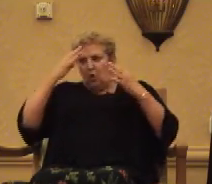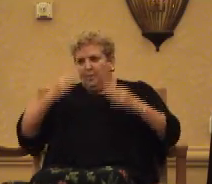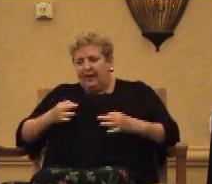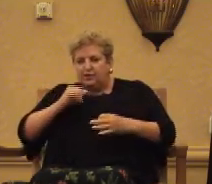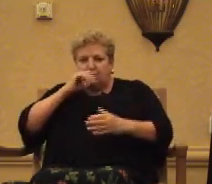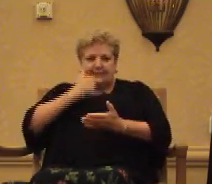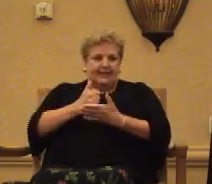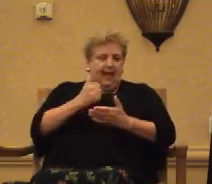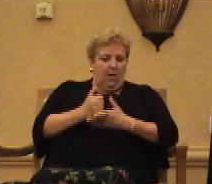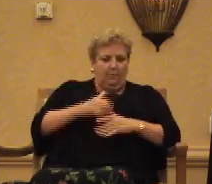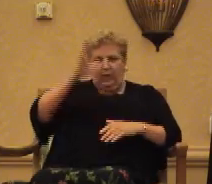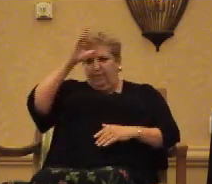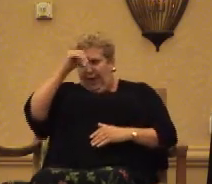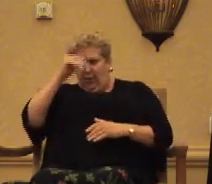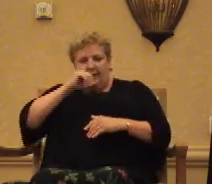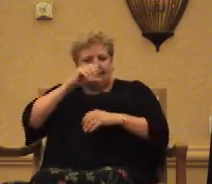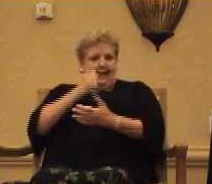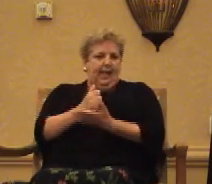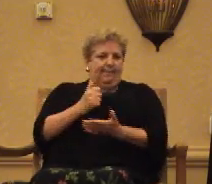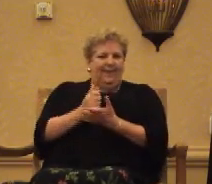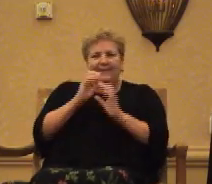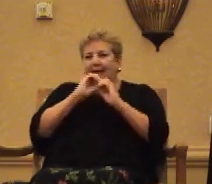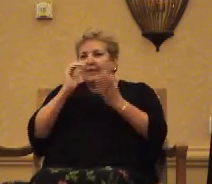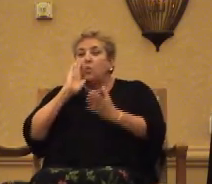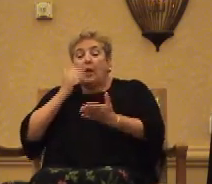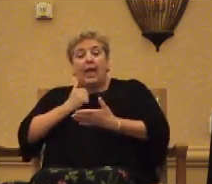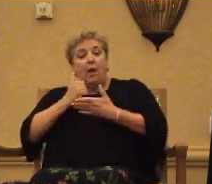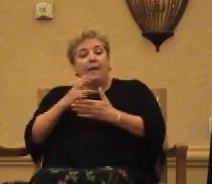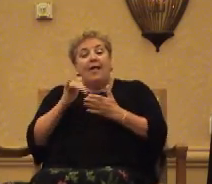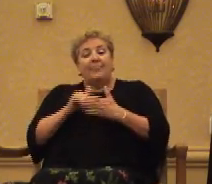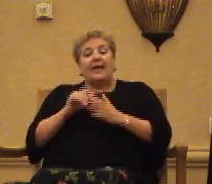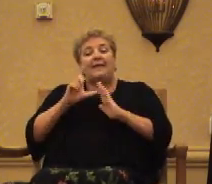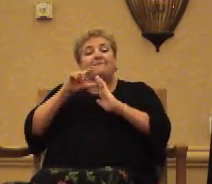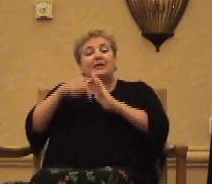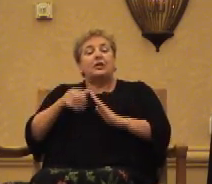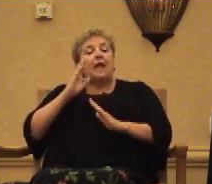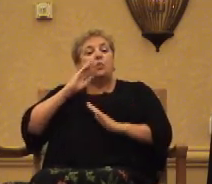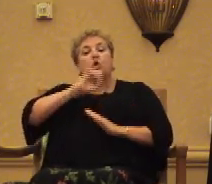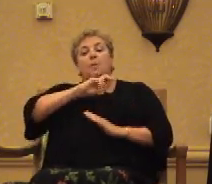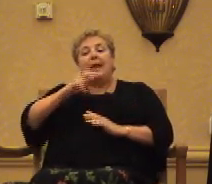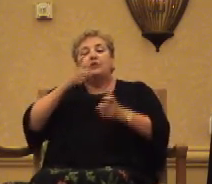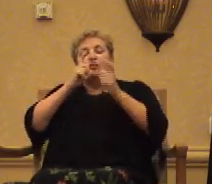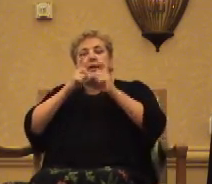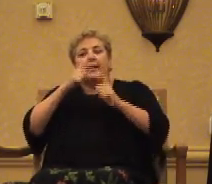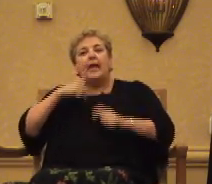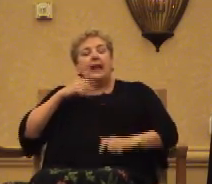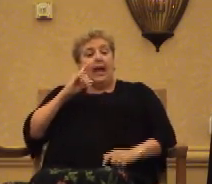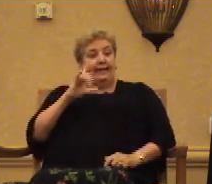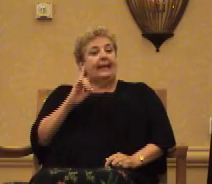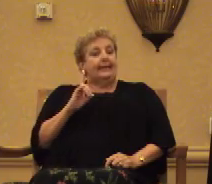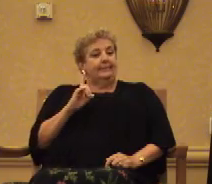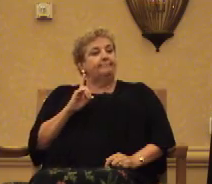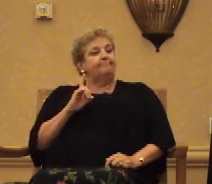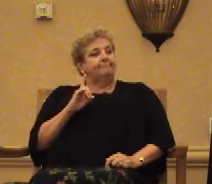doesn't help, nothing helps, that eventually I go back to drinking, and I did, and I came, and it was hideous. It